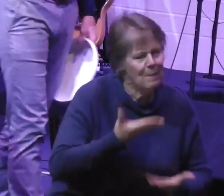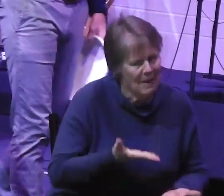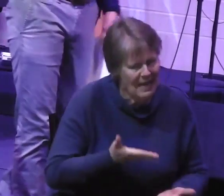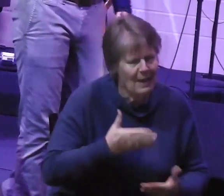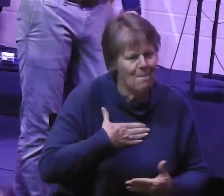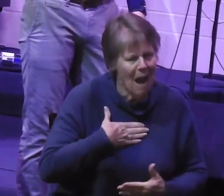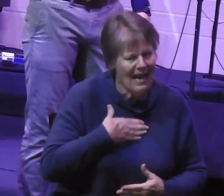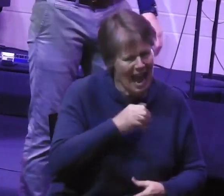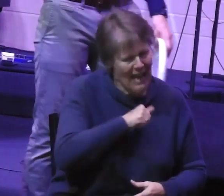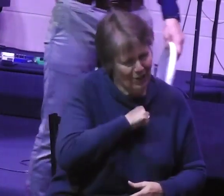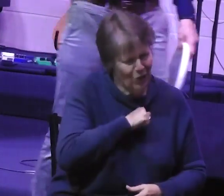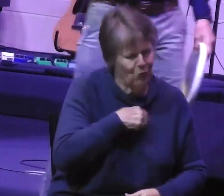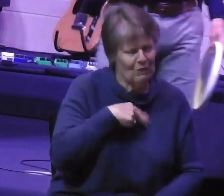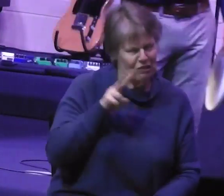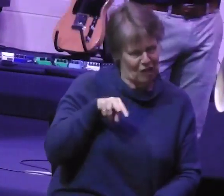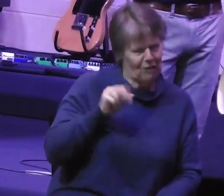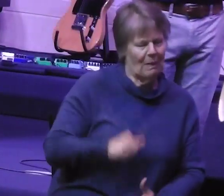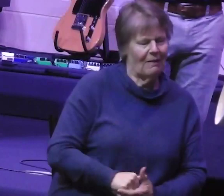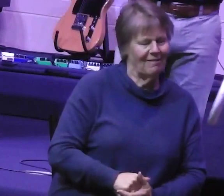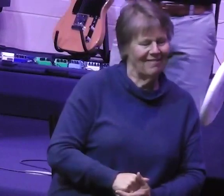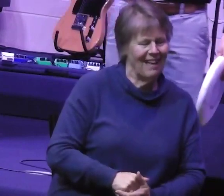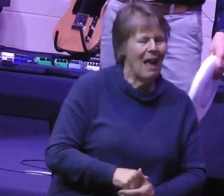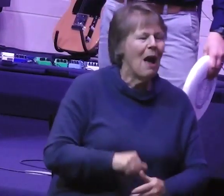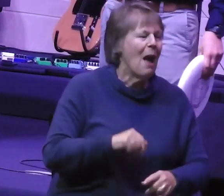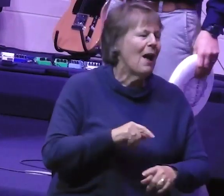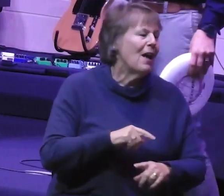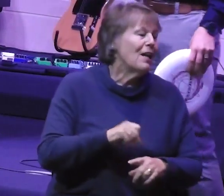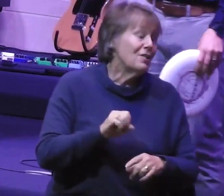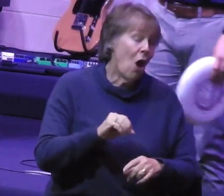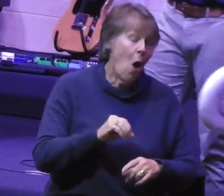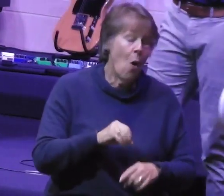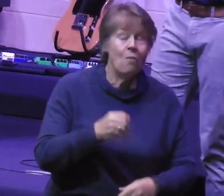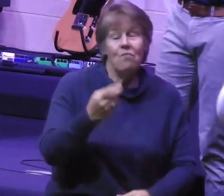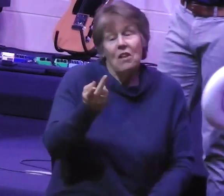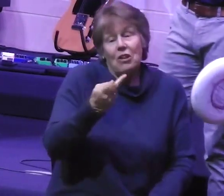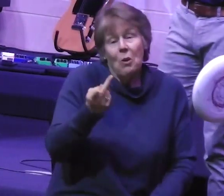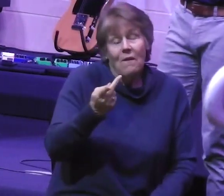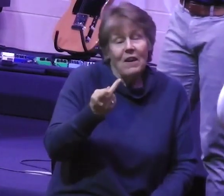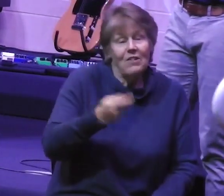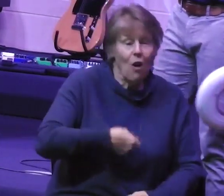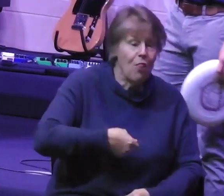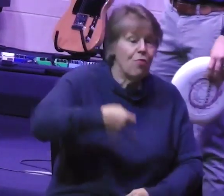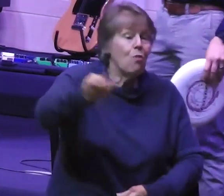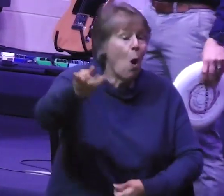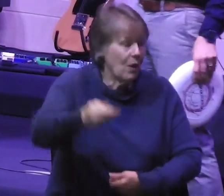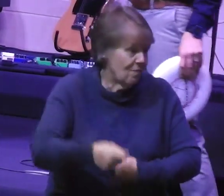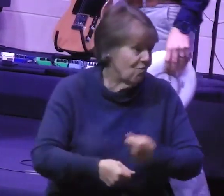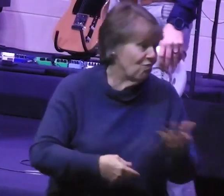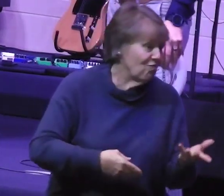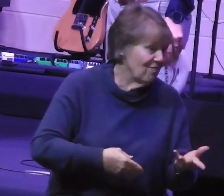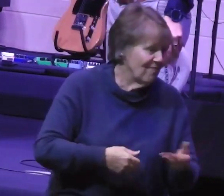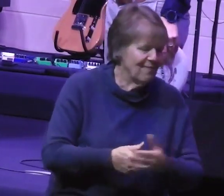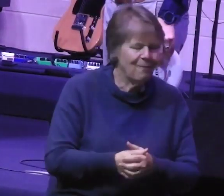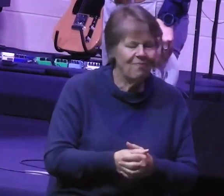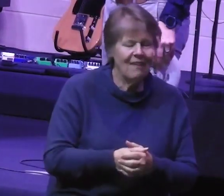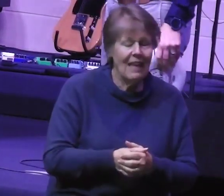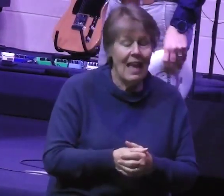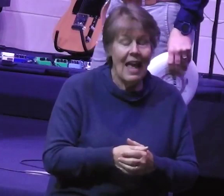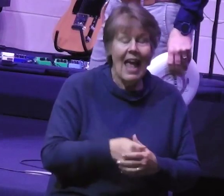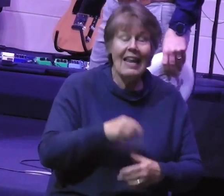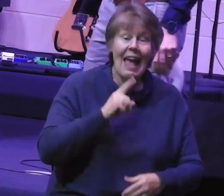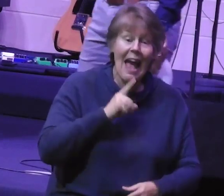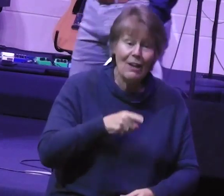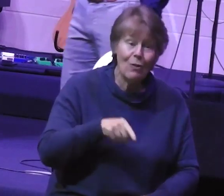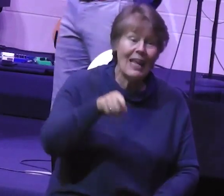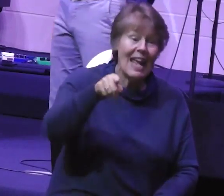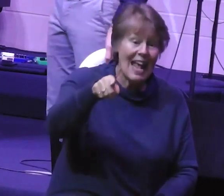Well, Adam, I would find out later, was throwing the Frisbee with me, and he actually thought somehow